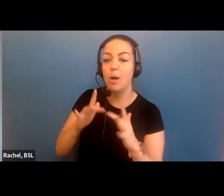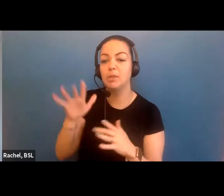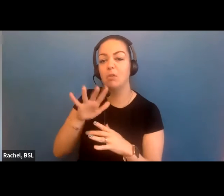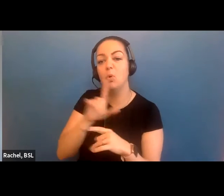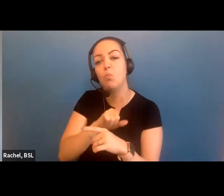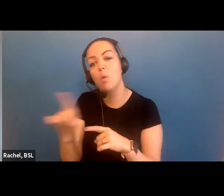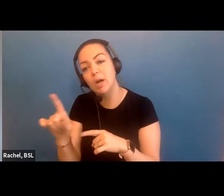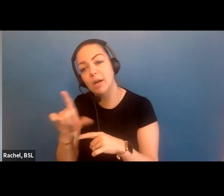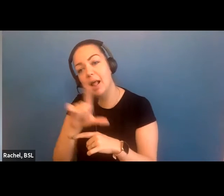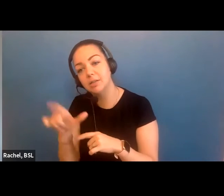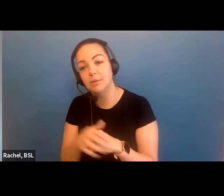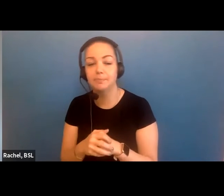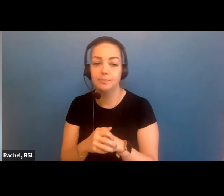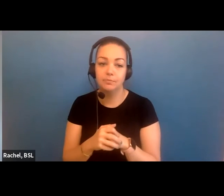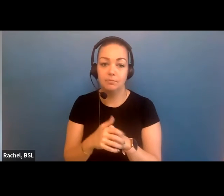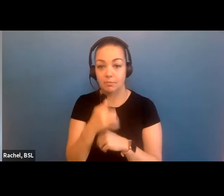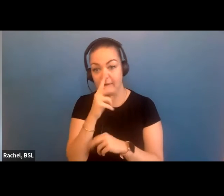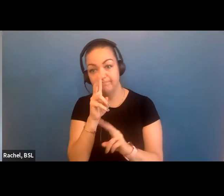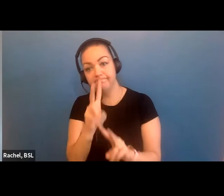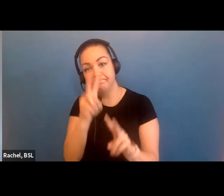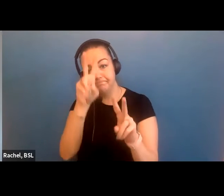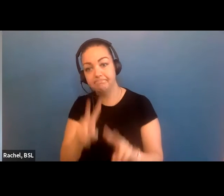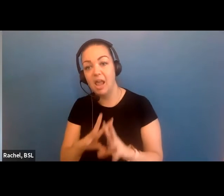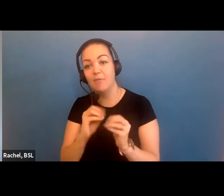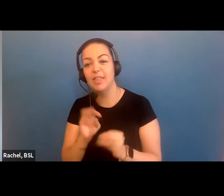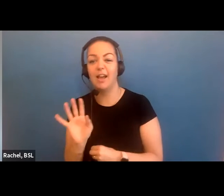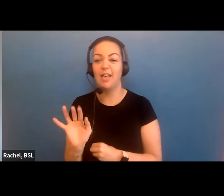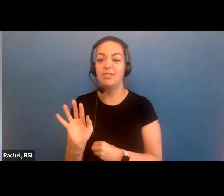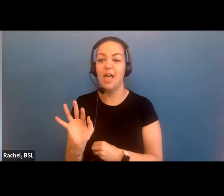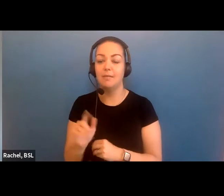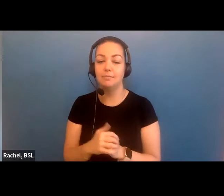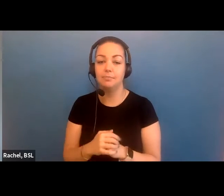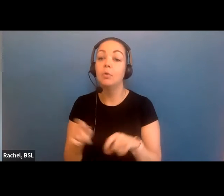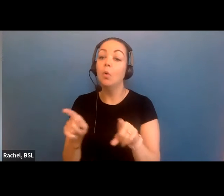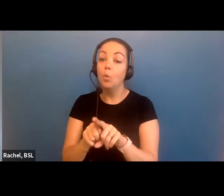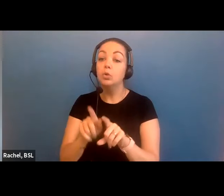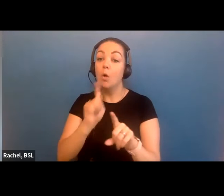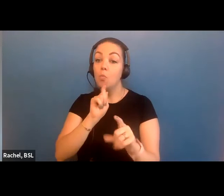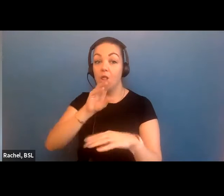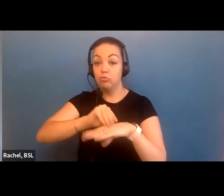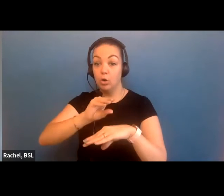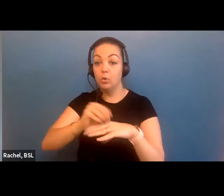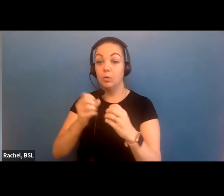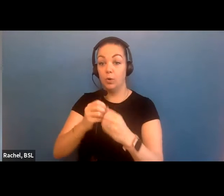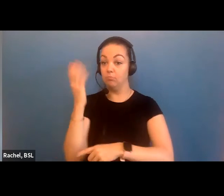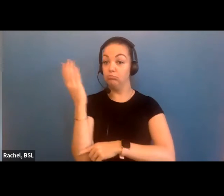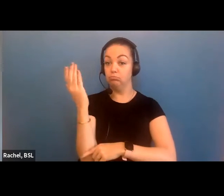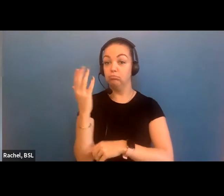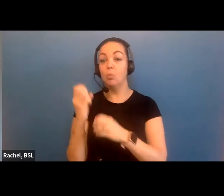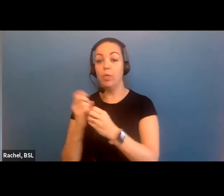will be available in view to see the speaker and the presenter, but also in BSL as well.